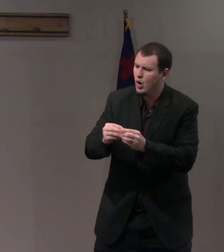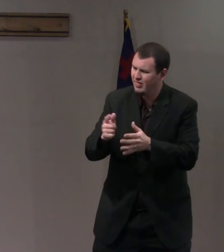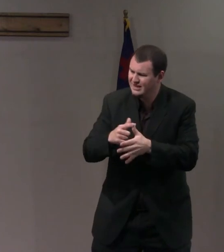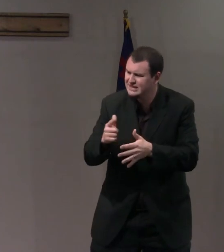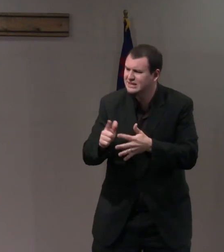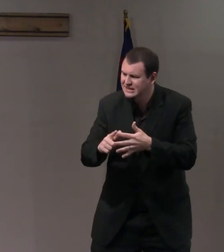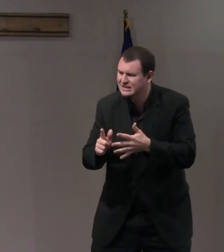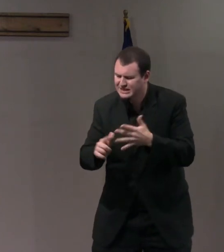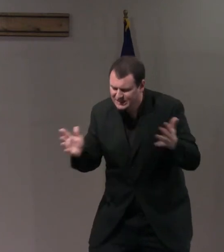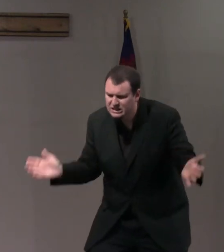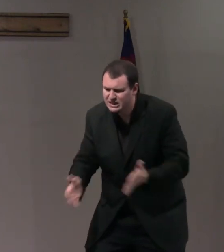To help people